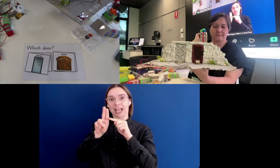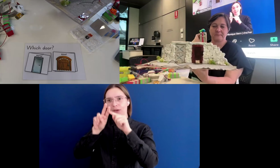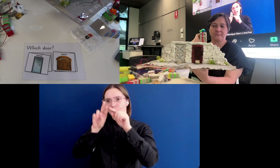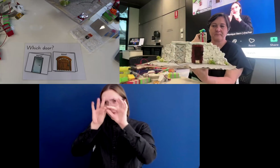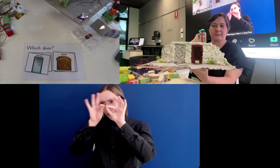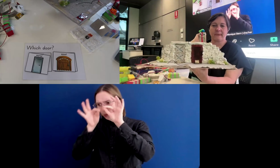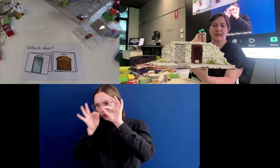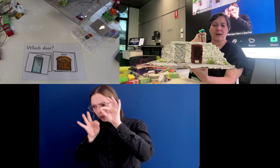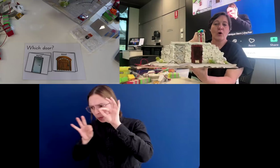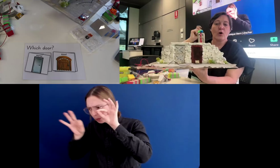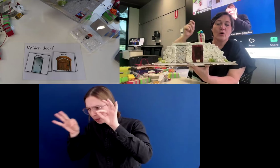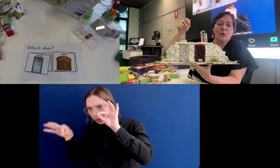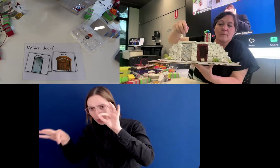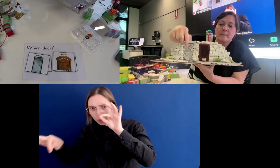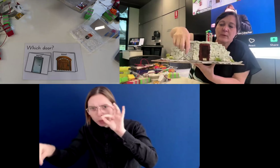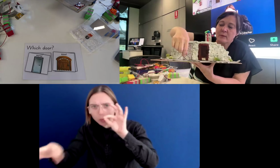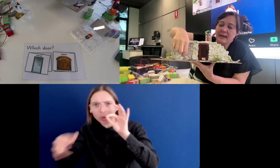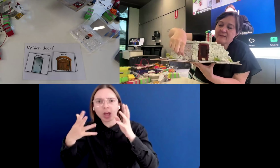board.